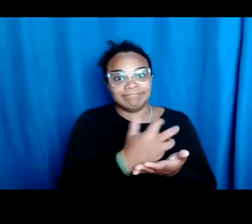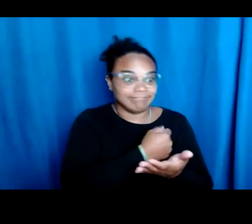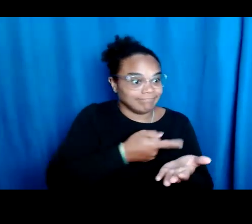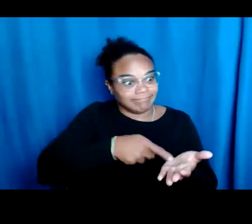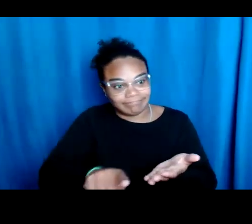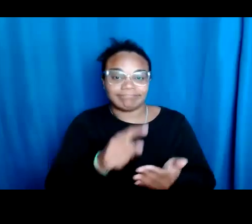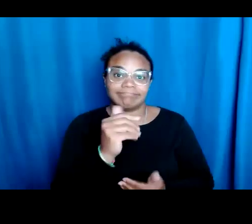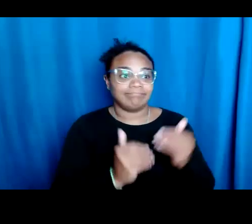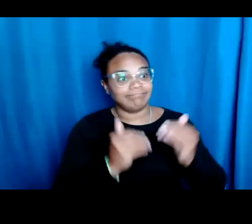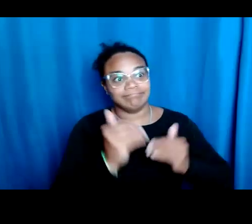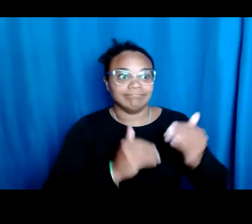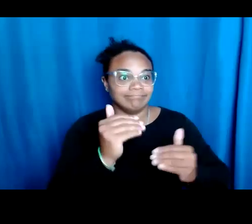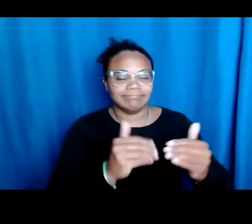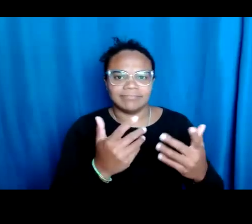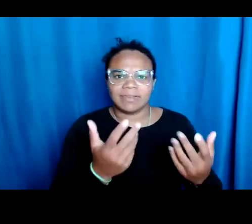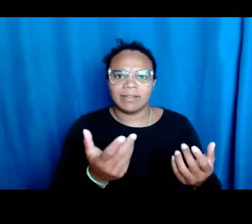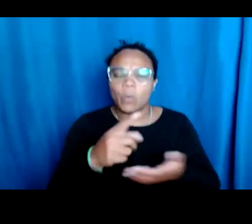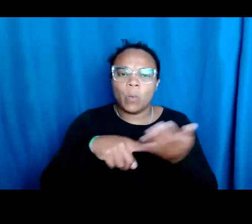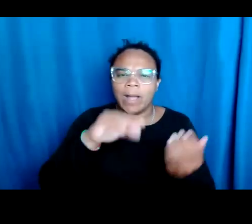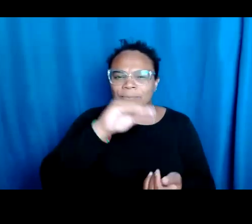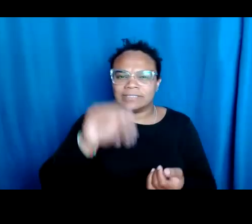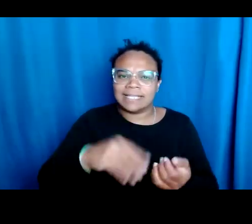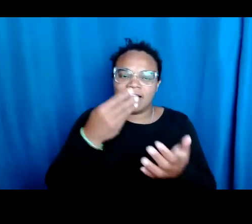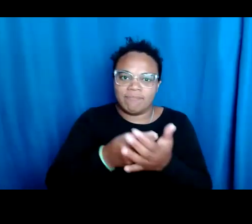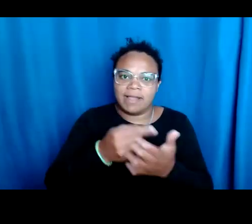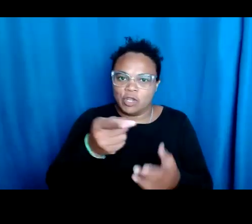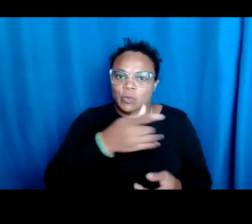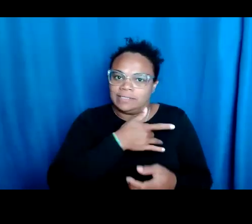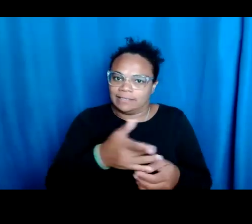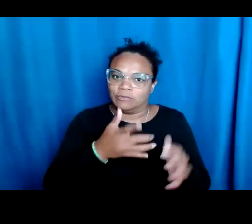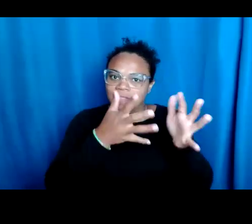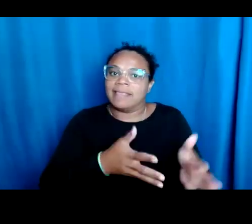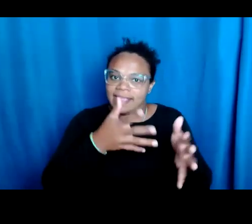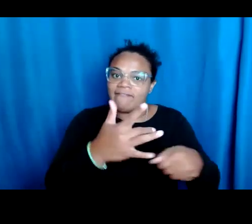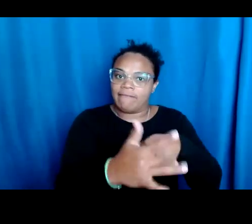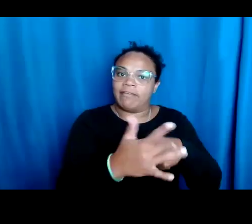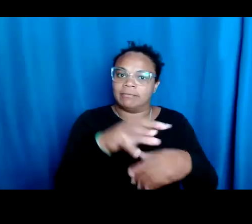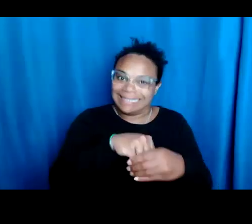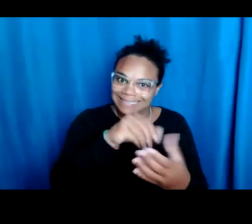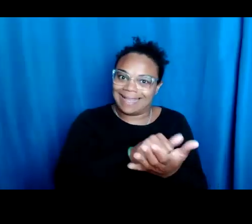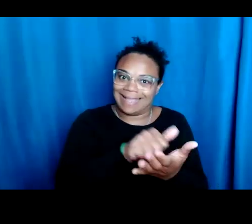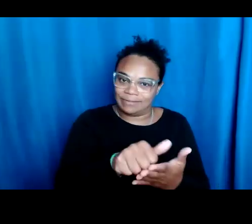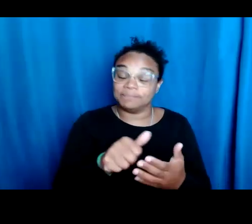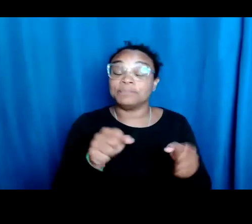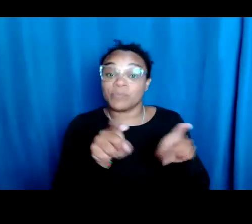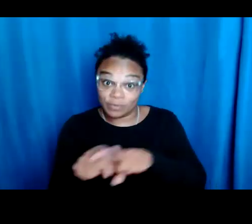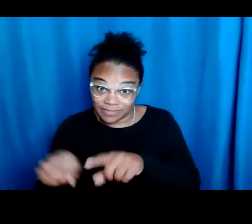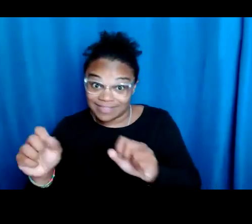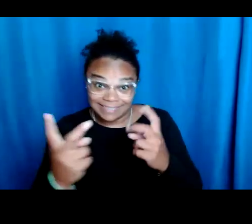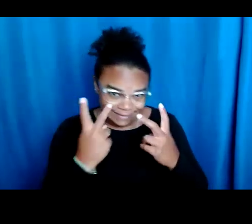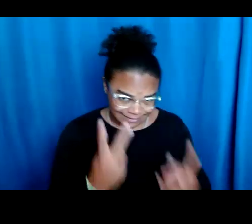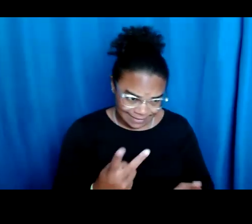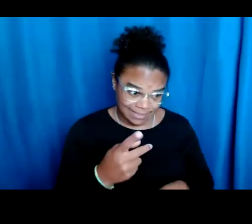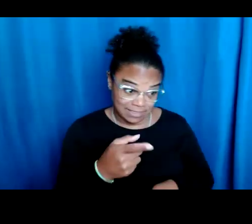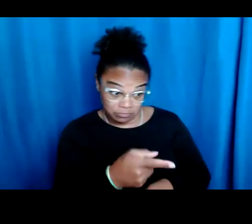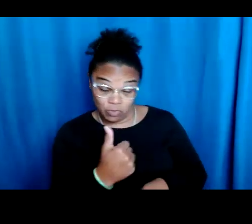percentage of, money that you're leaving into the account? But they can also see if there's automatic